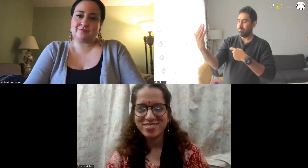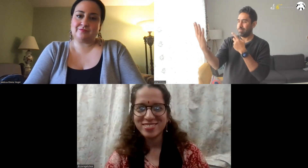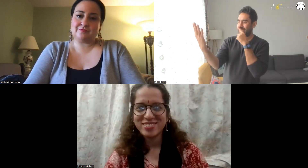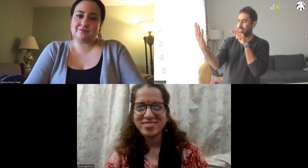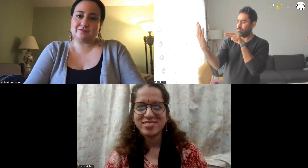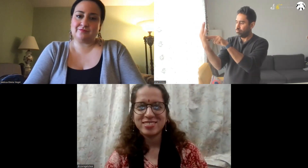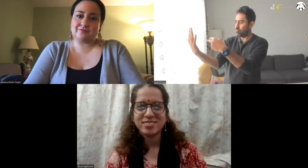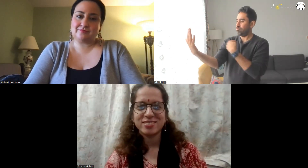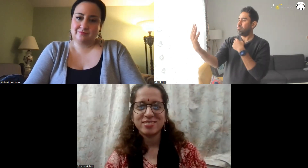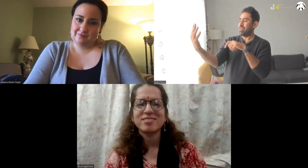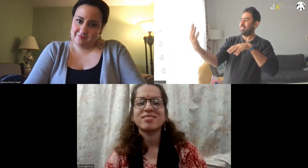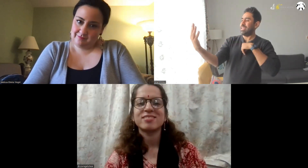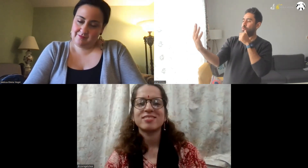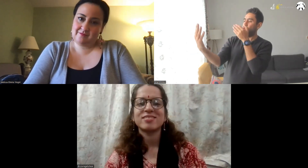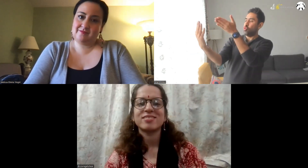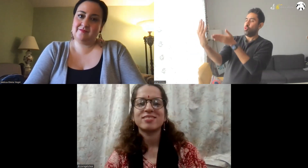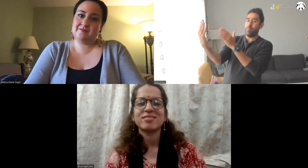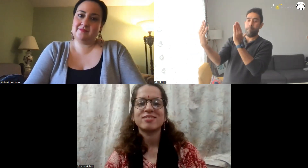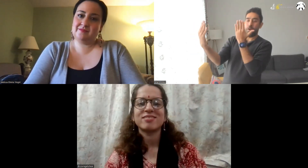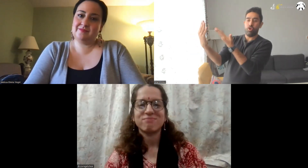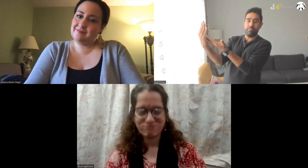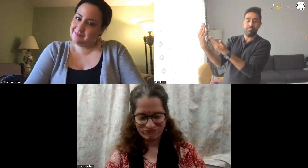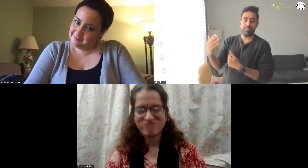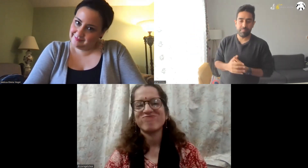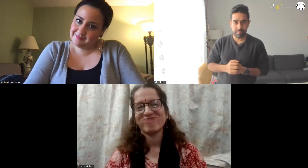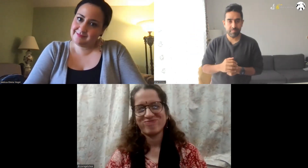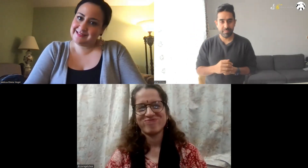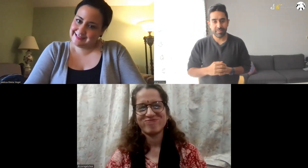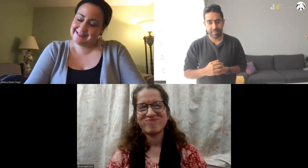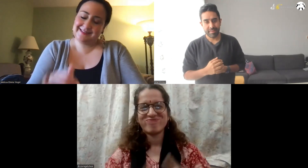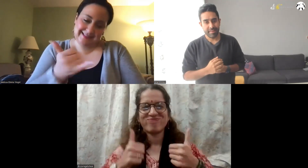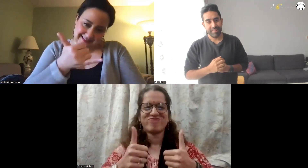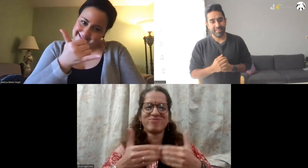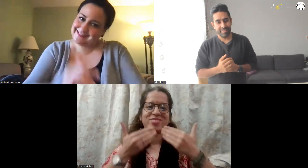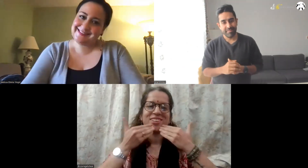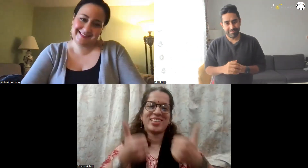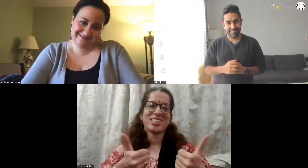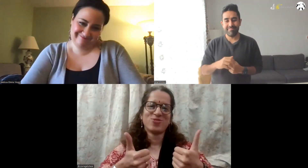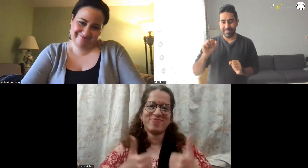So in the mirror, when you look at yourself, that is the real you. Yeah, you have to accept the real